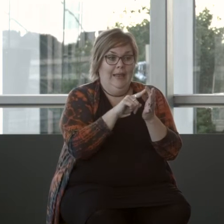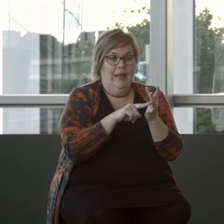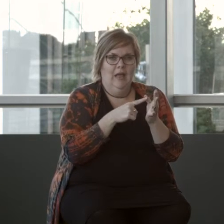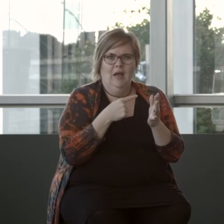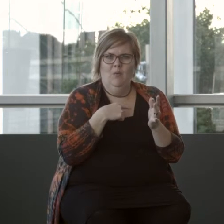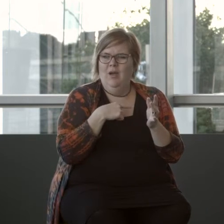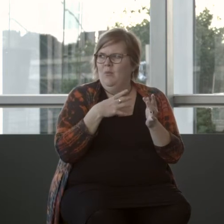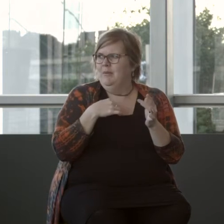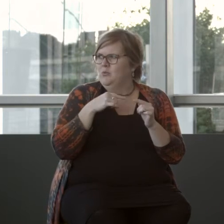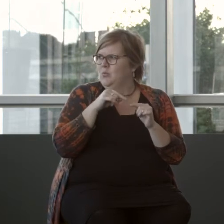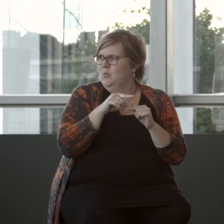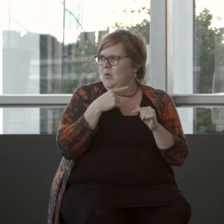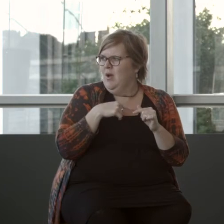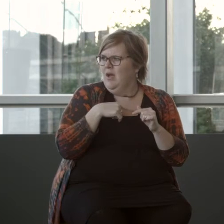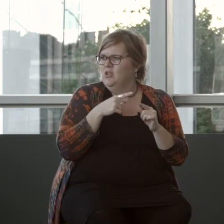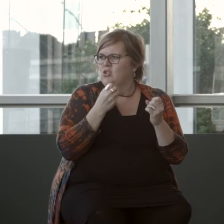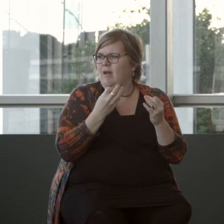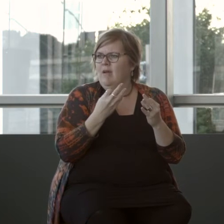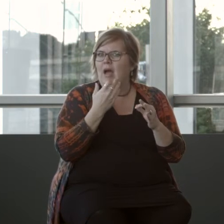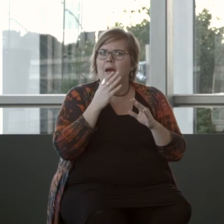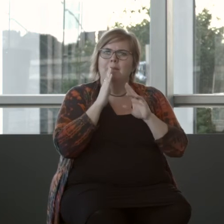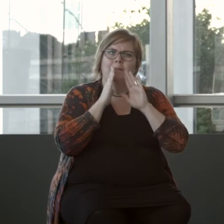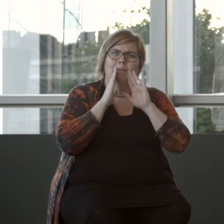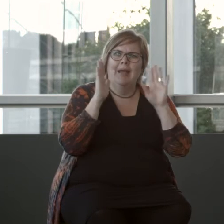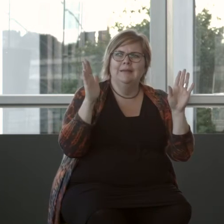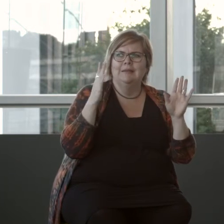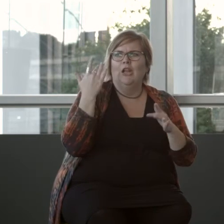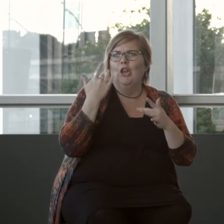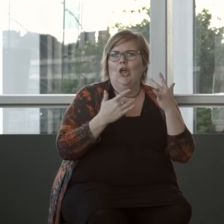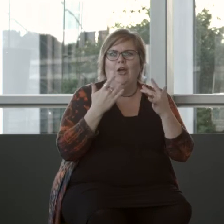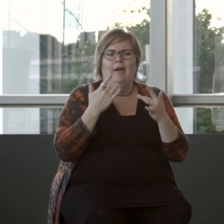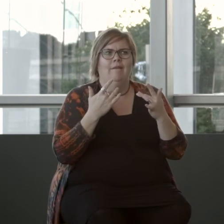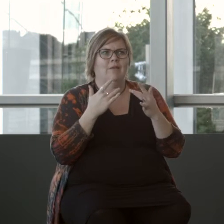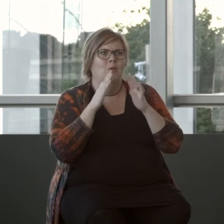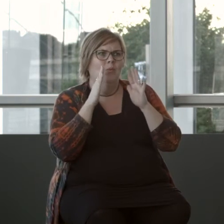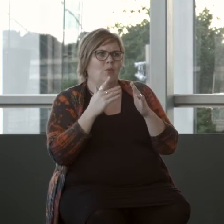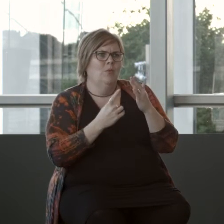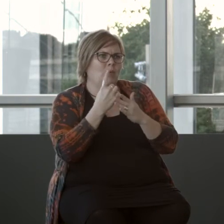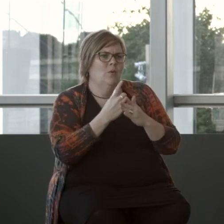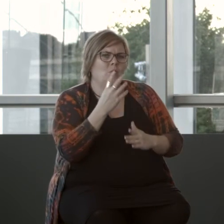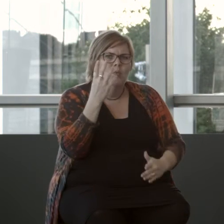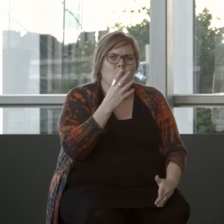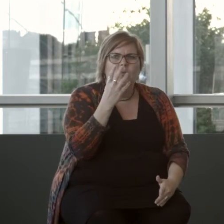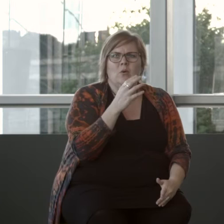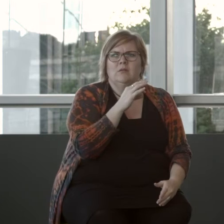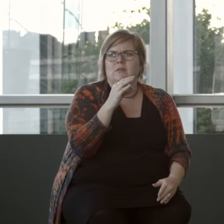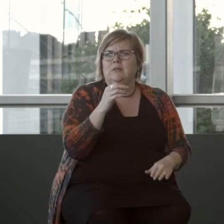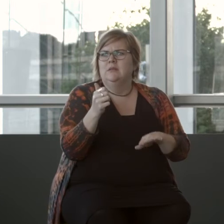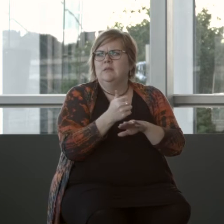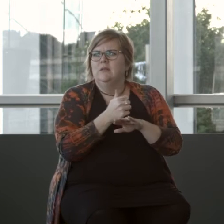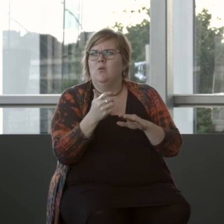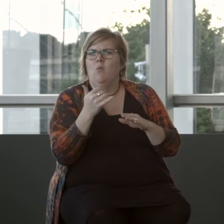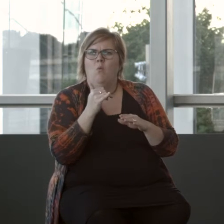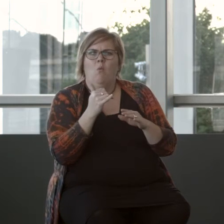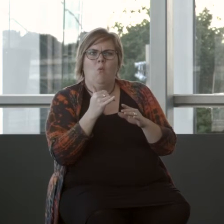me to do Leela Perry? You know, she didn't have this amazing, significant life. She didn't tame the stage or